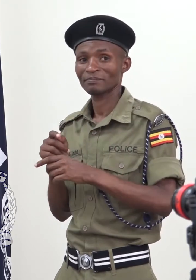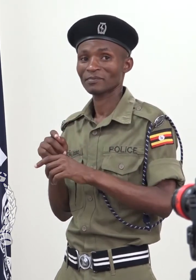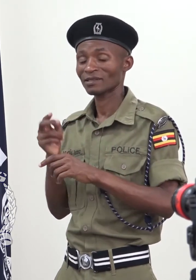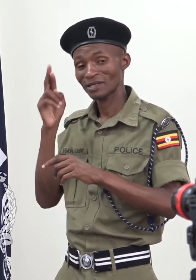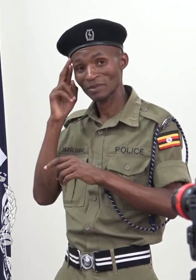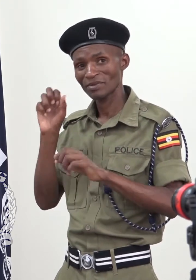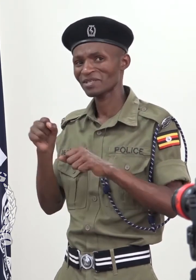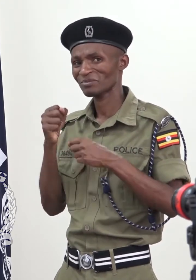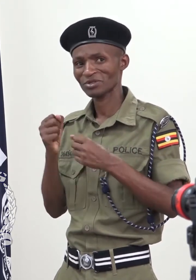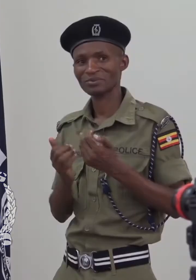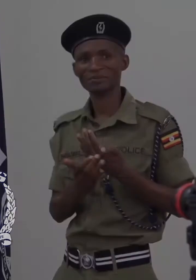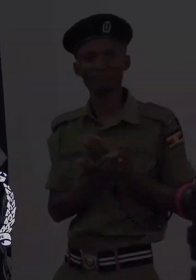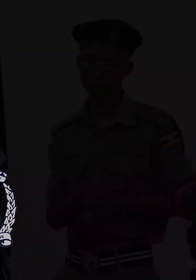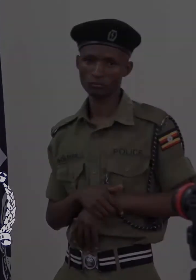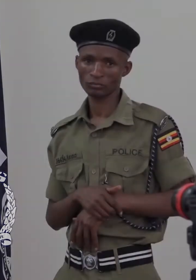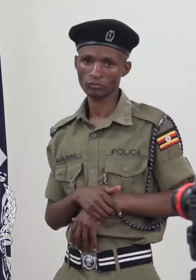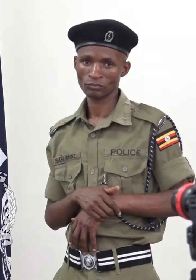provide for them.